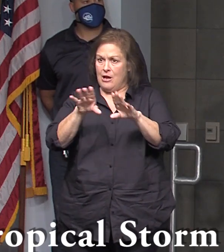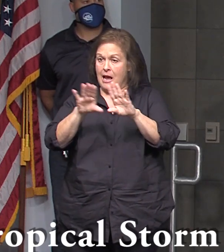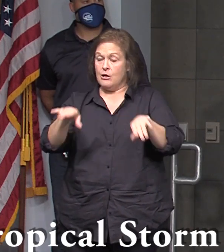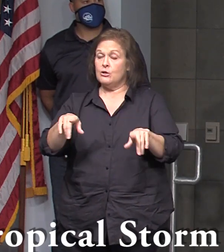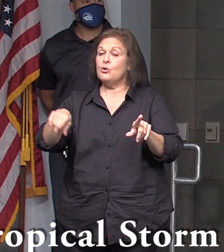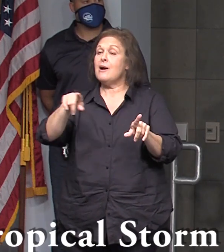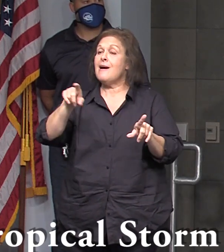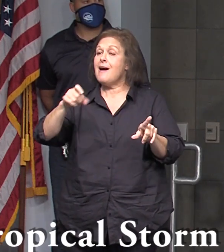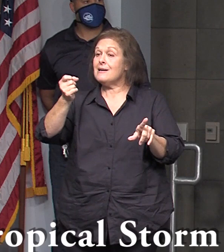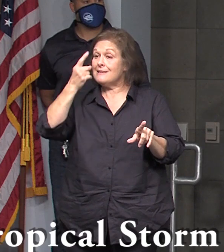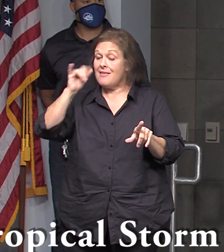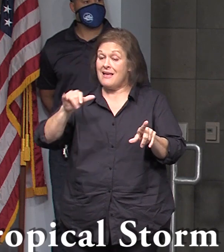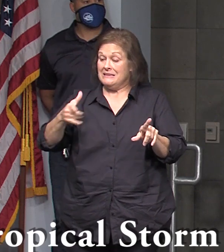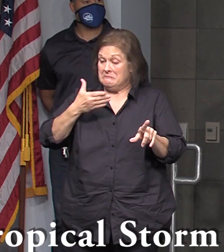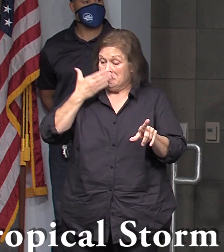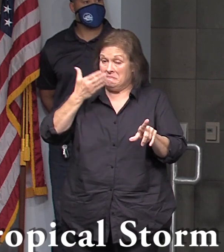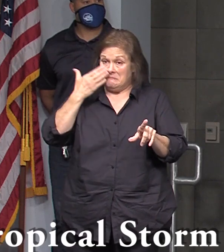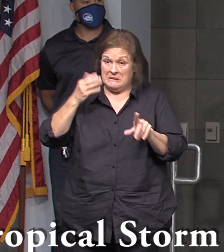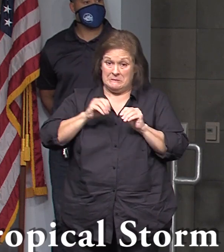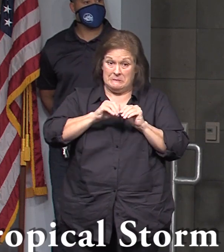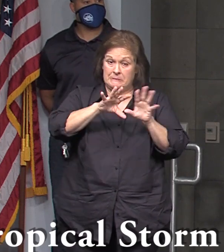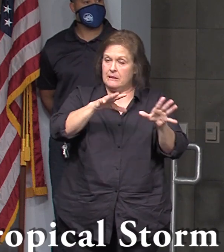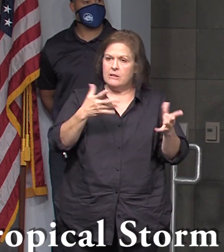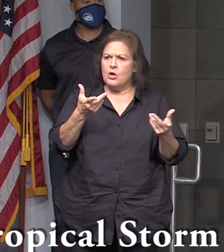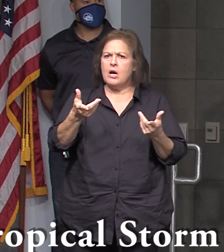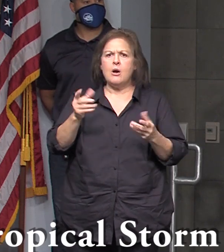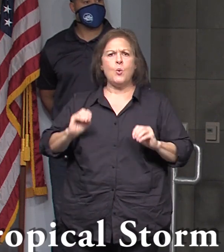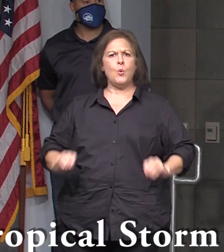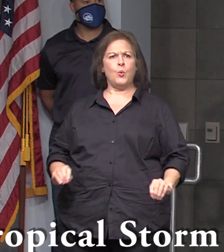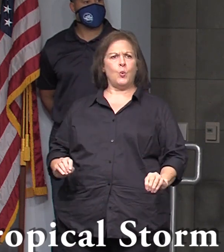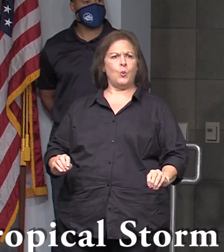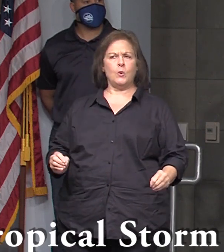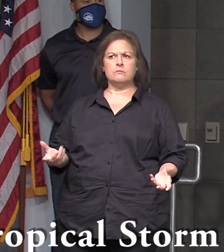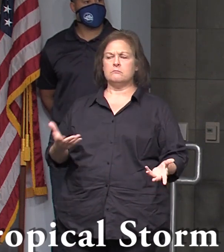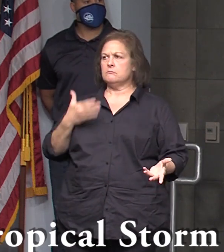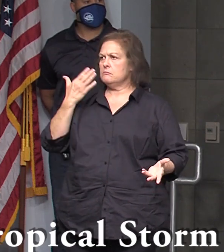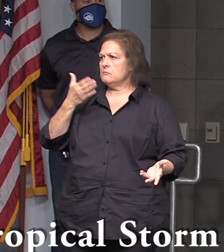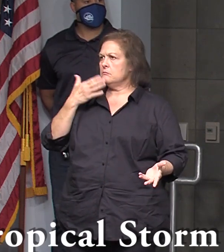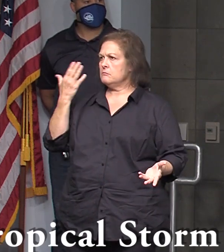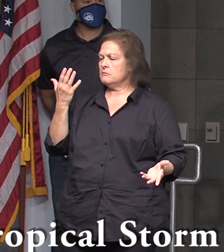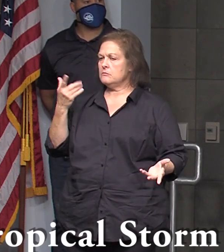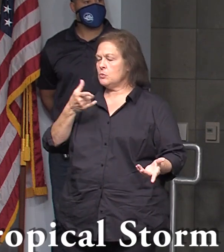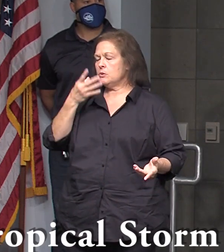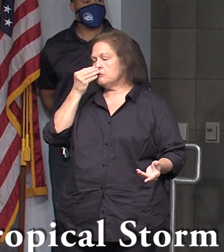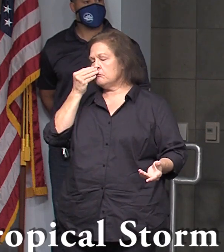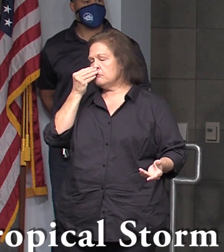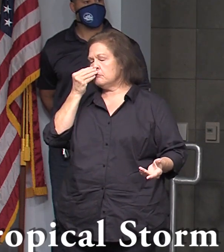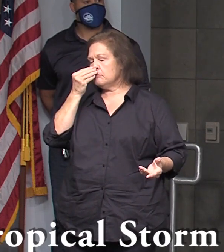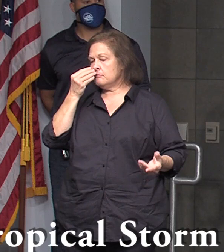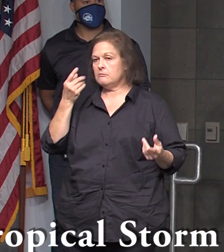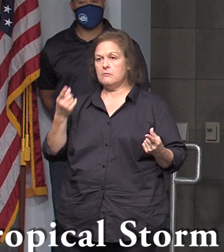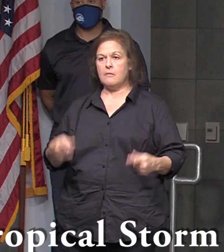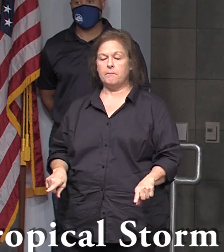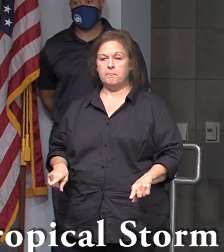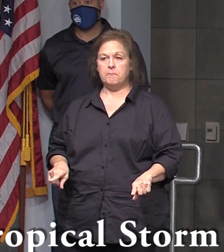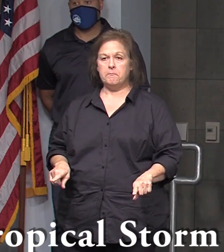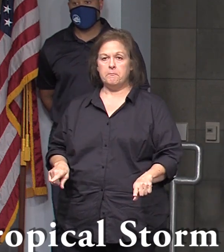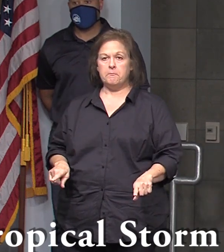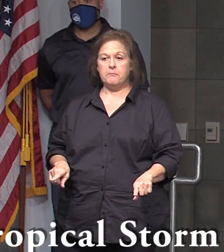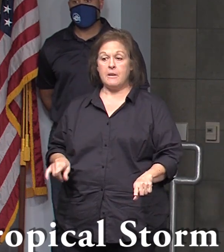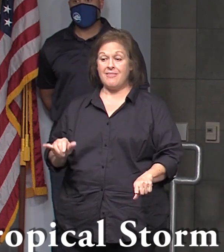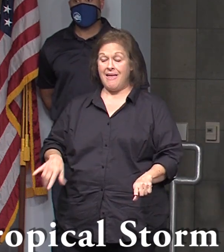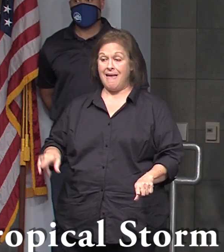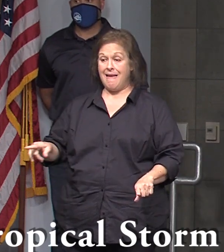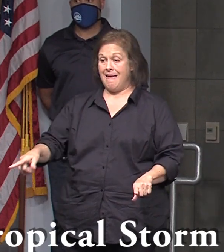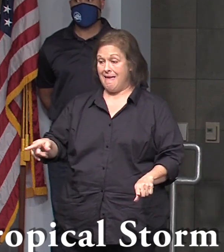understand, these fumes or these vapors do not have an odor. You won't know what's happening. You'll go to sleep. And these